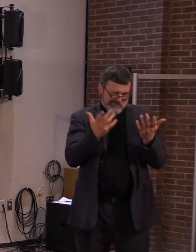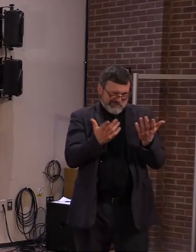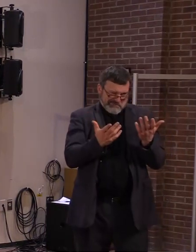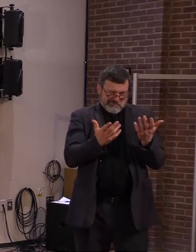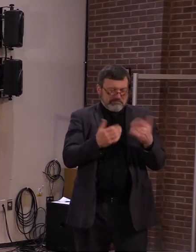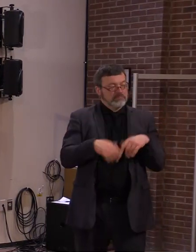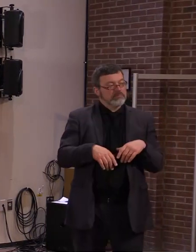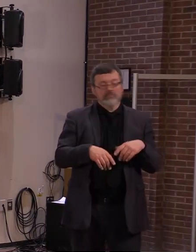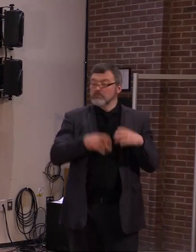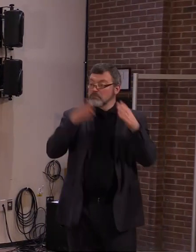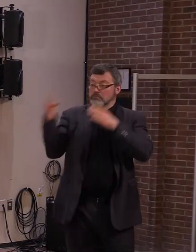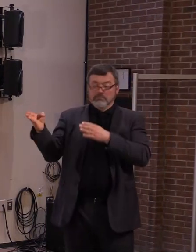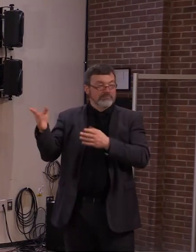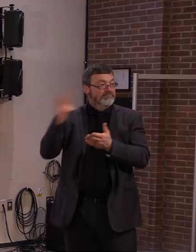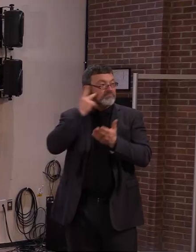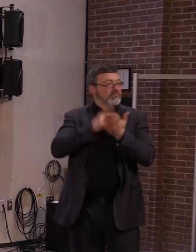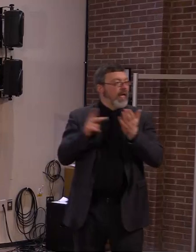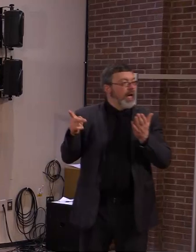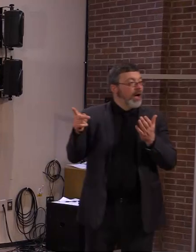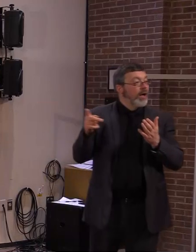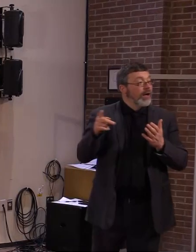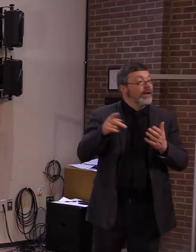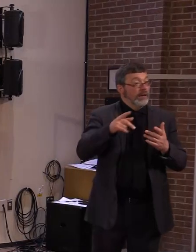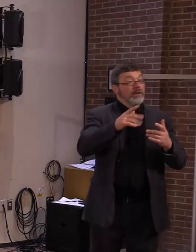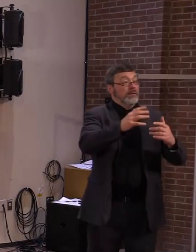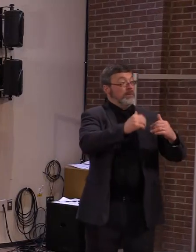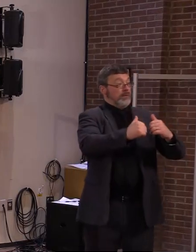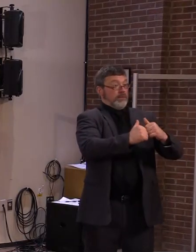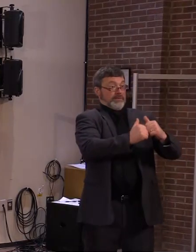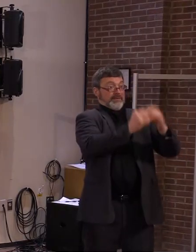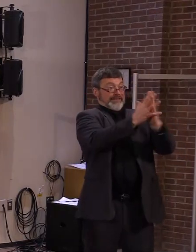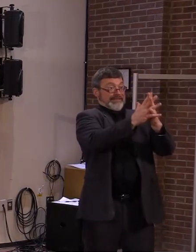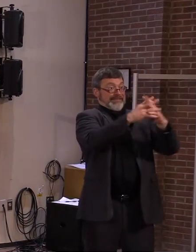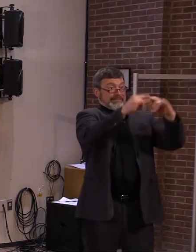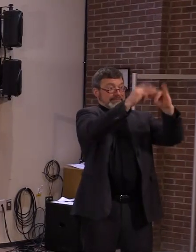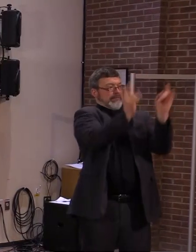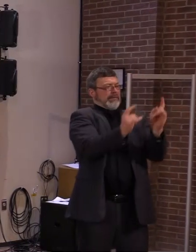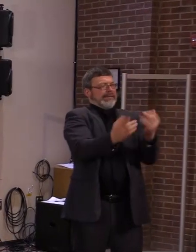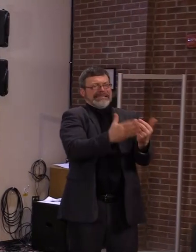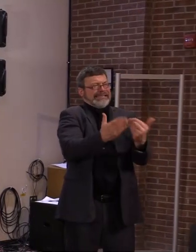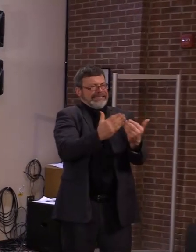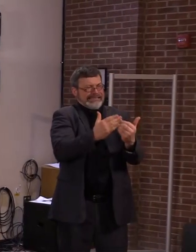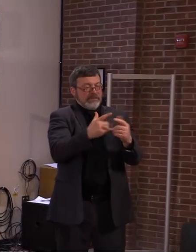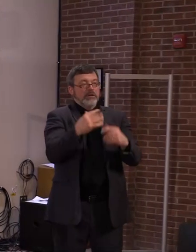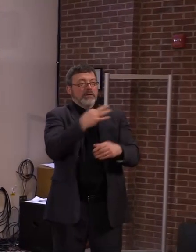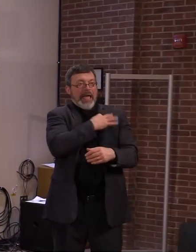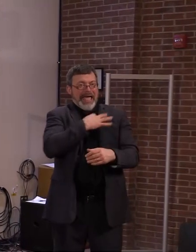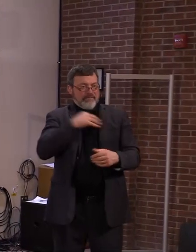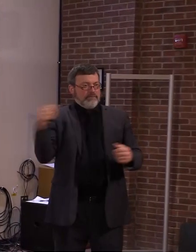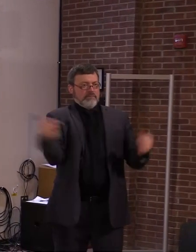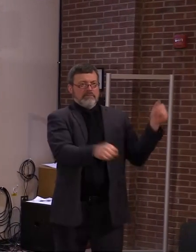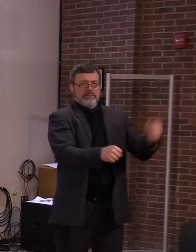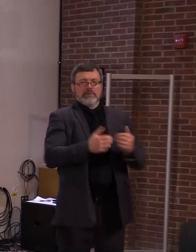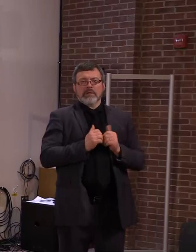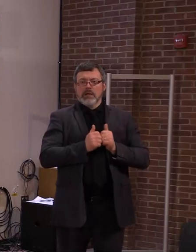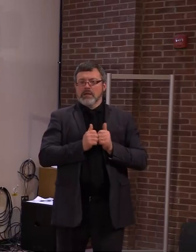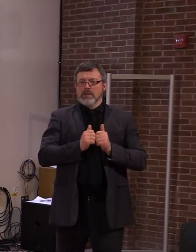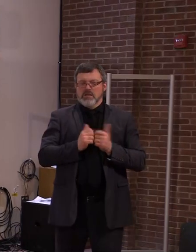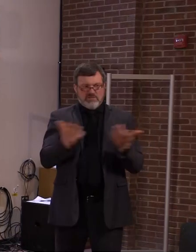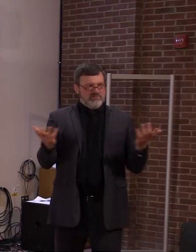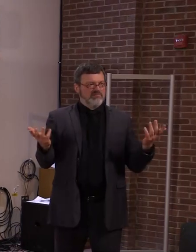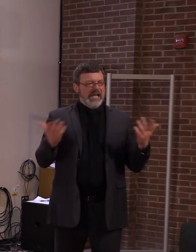Yeah, Lisa, setting up the facilities is easy. Staffing the facilities is a little bit more difficult. And I doubt that FEMA has those sort